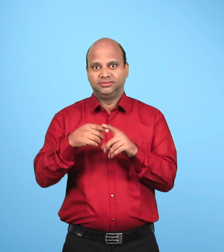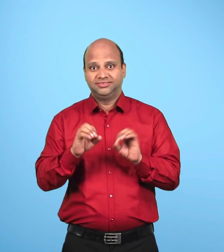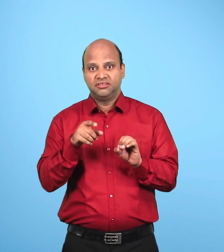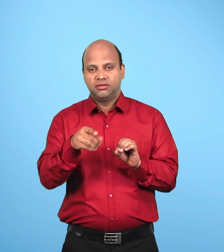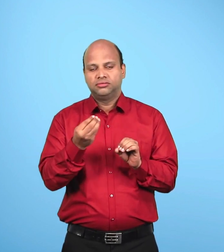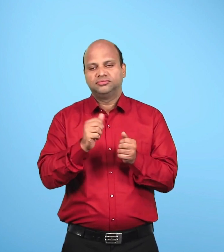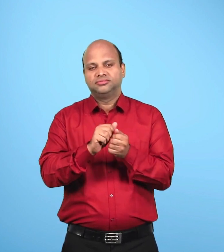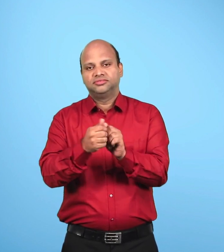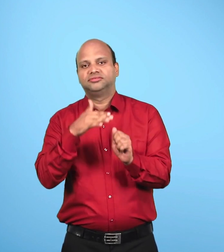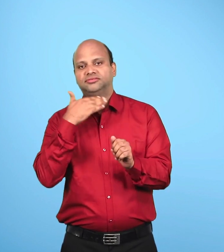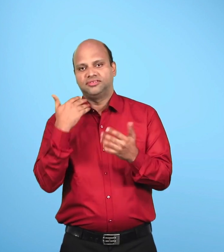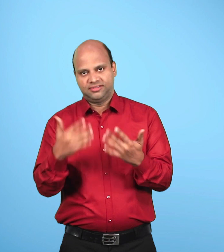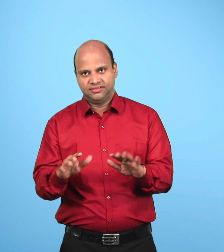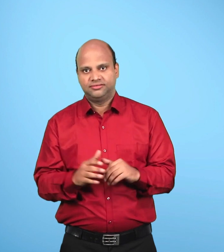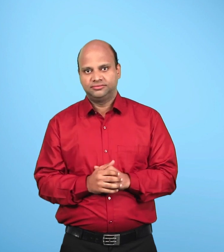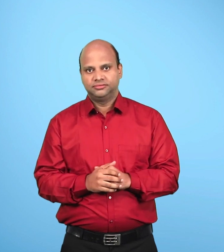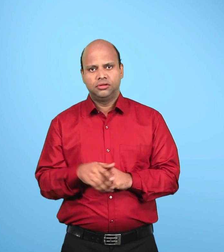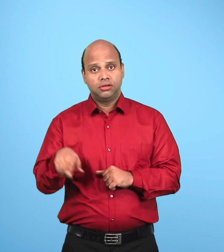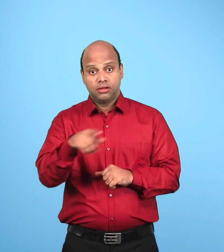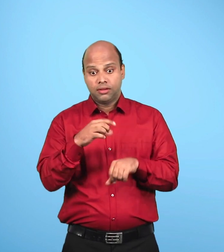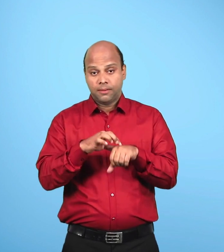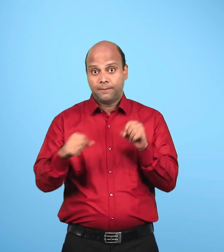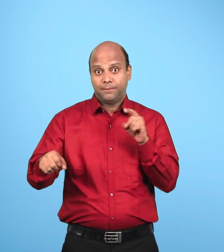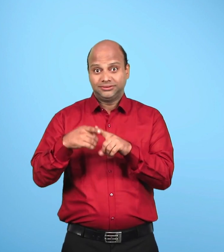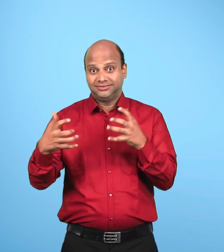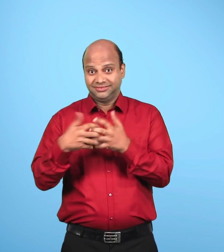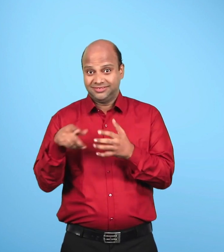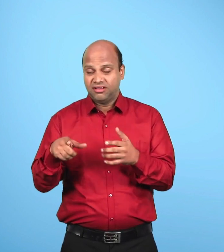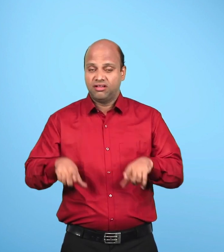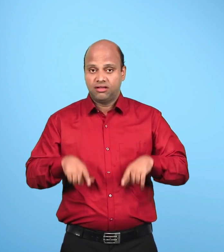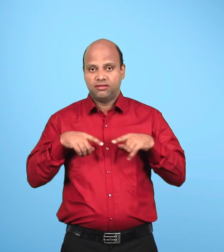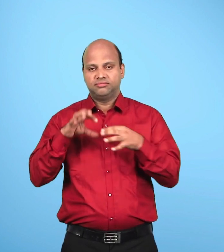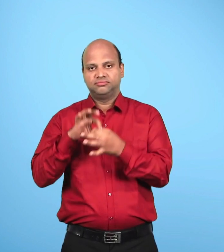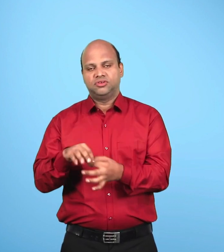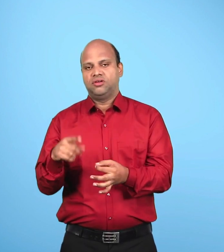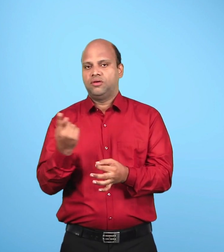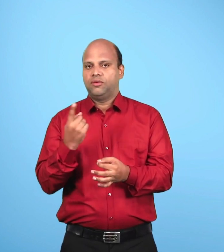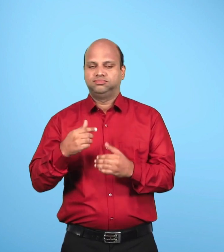these changes die, and only the adapted ones survive.